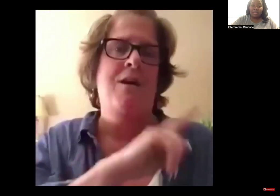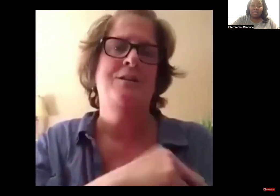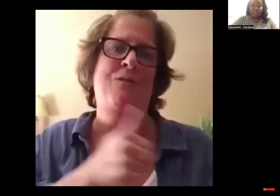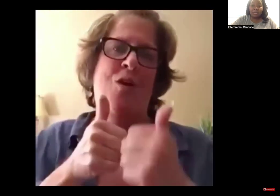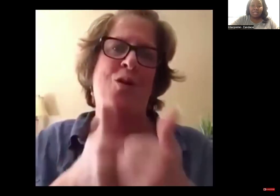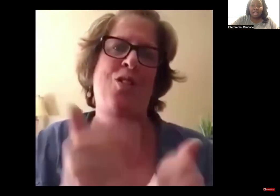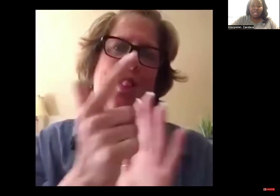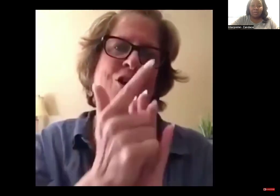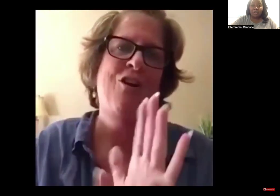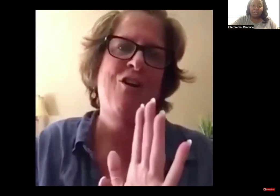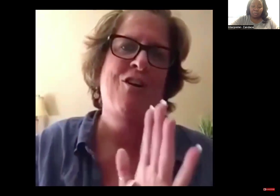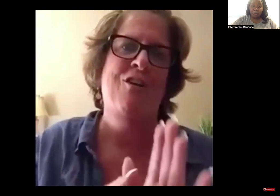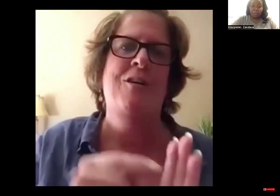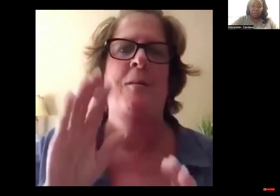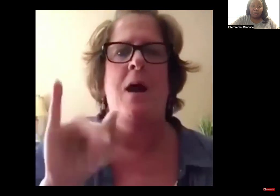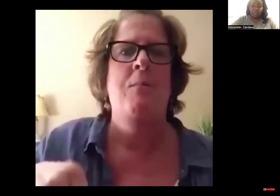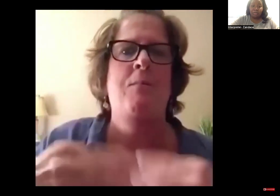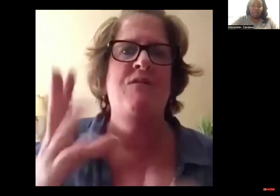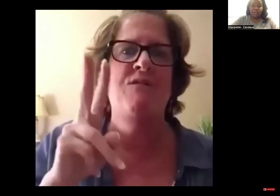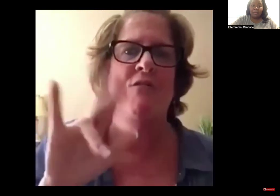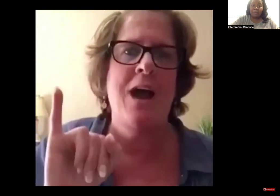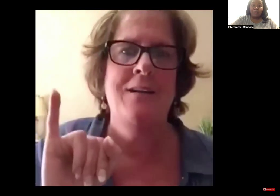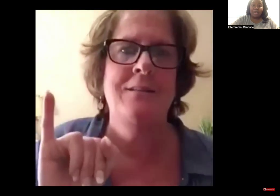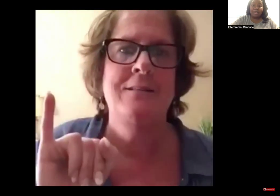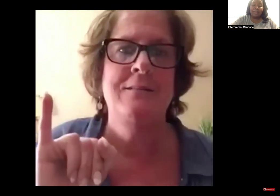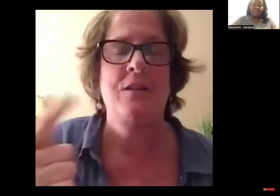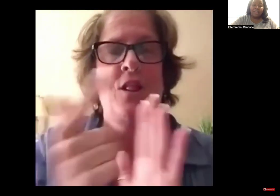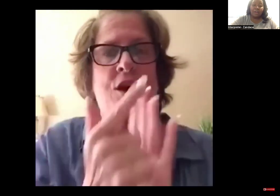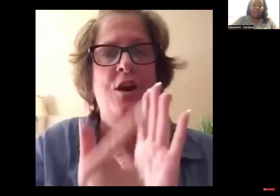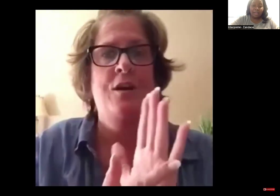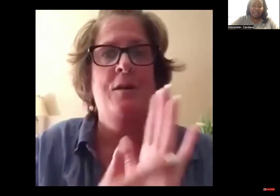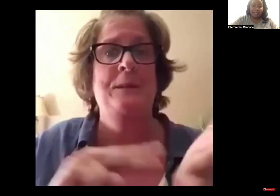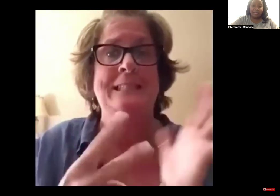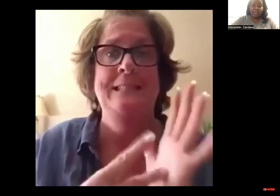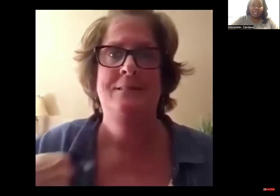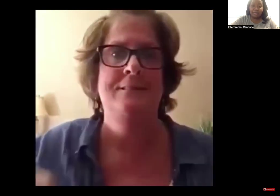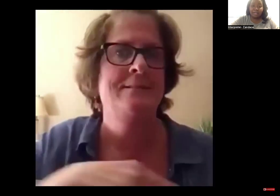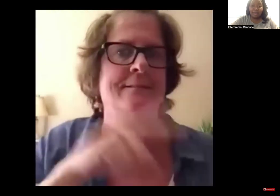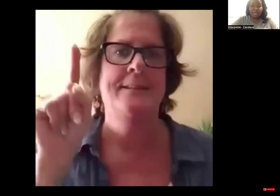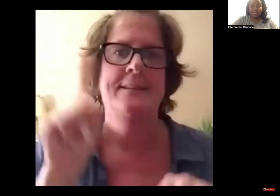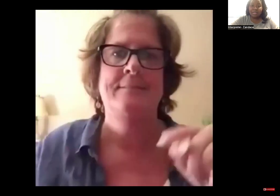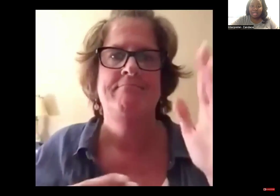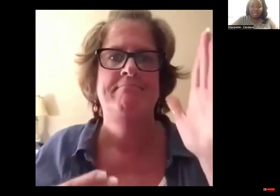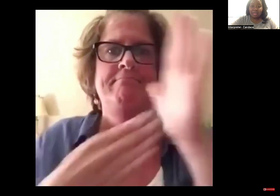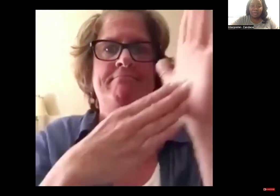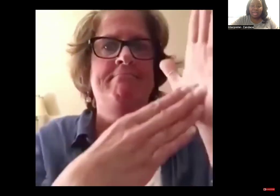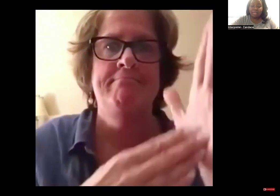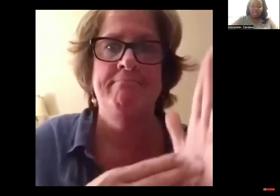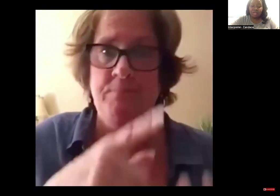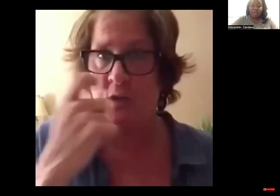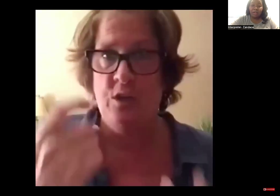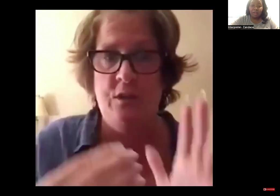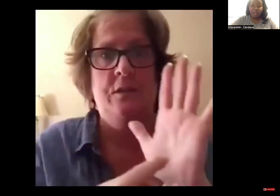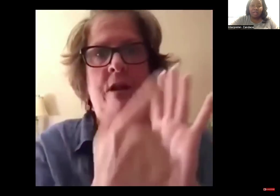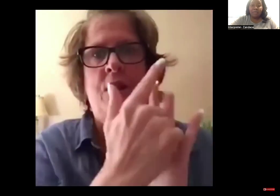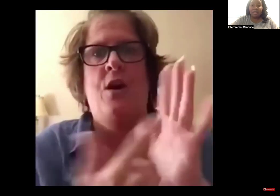And the case was closed because the hospital followed the rule by providing VRI, Legally, that means nothing, that we can't